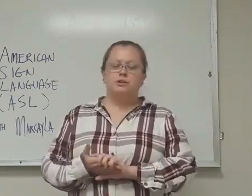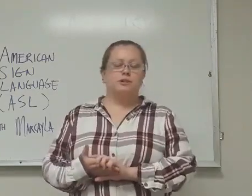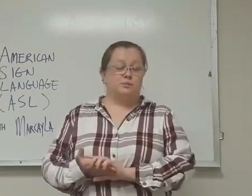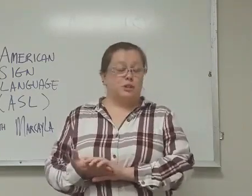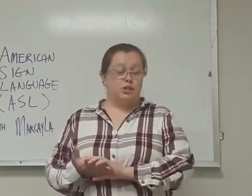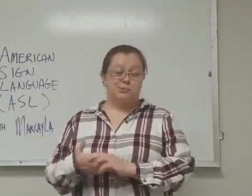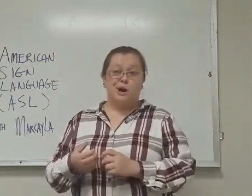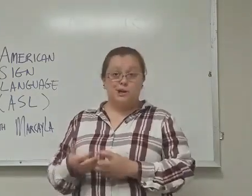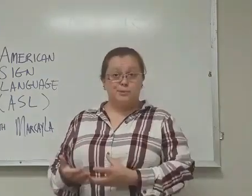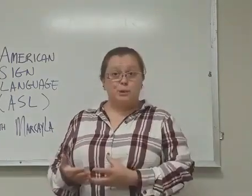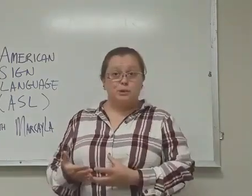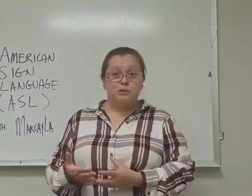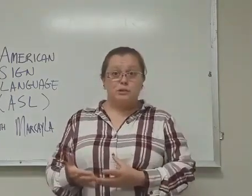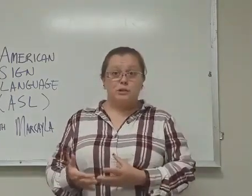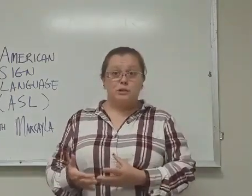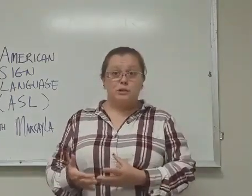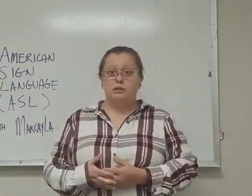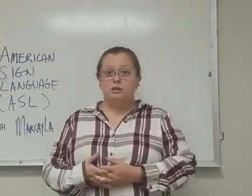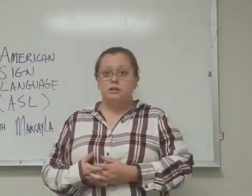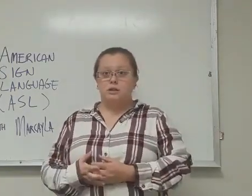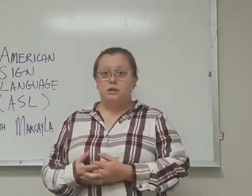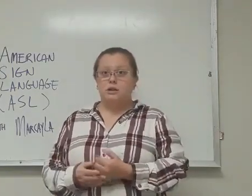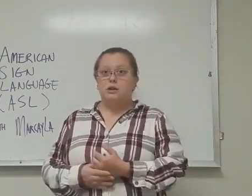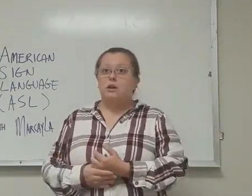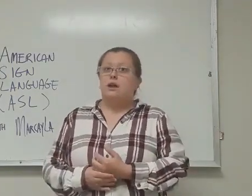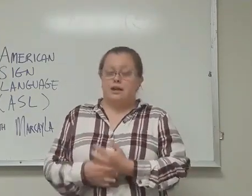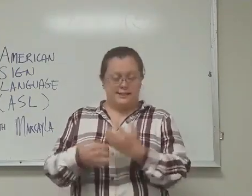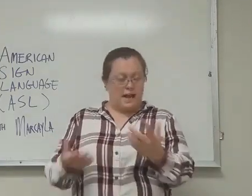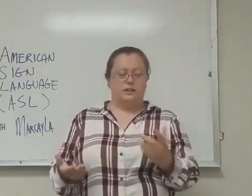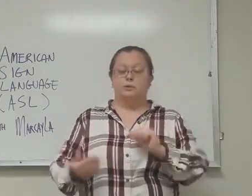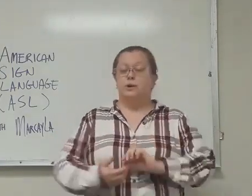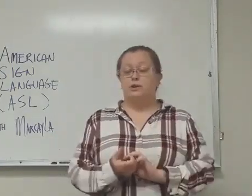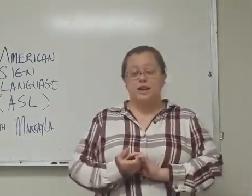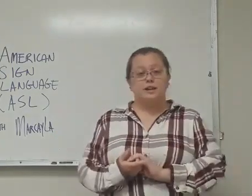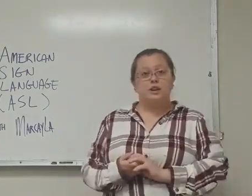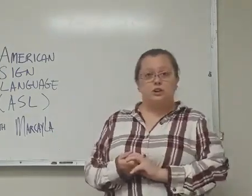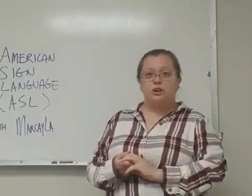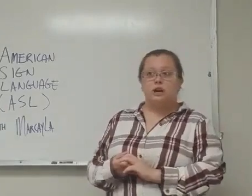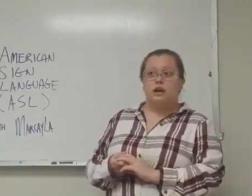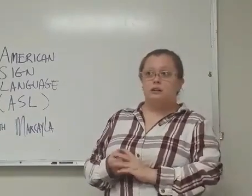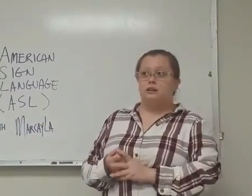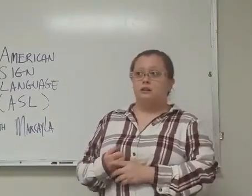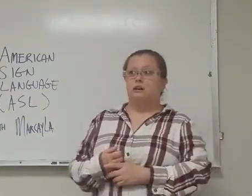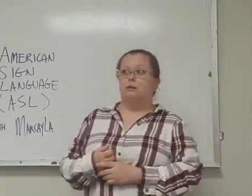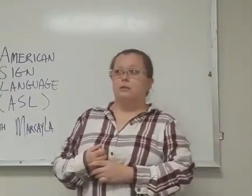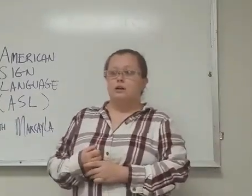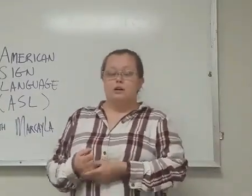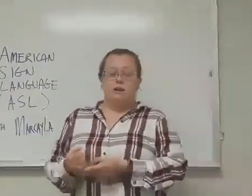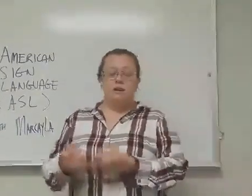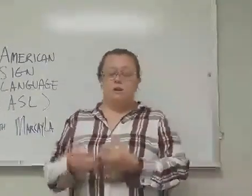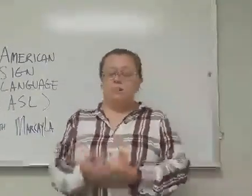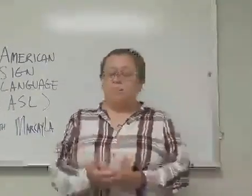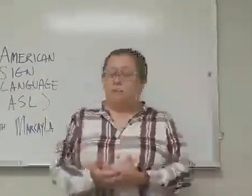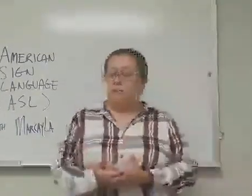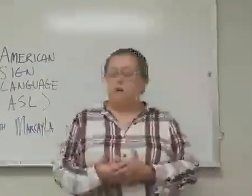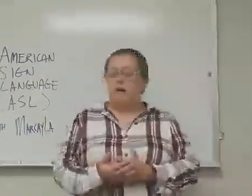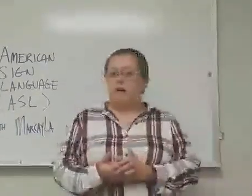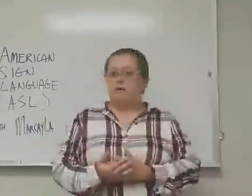it as much as possible. Whether they can hear or not? Or exactly, whether they can hear or not. I know many people have